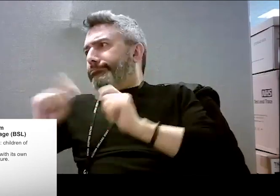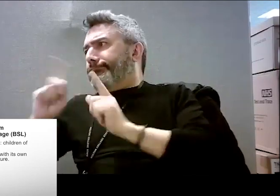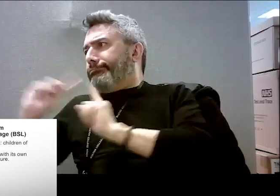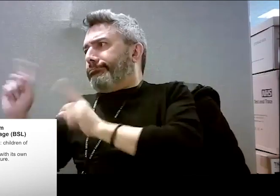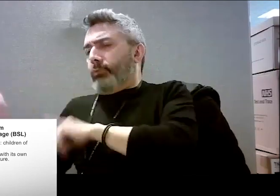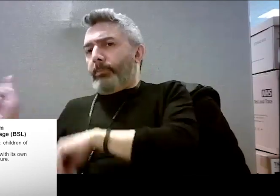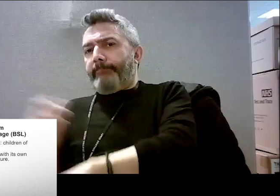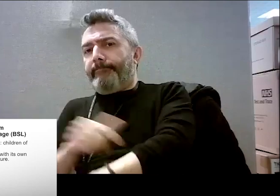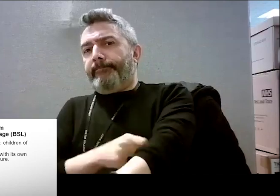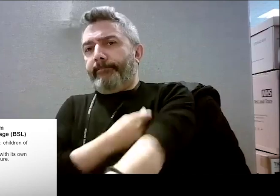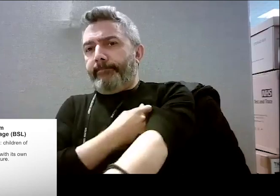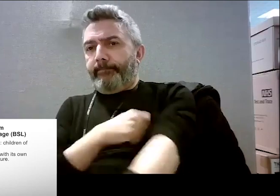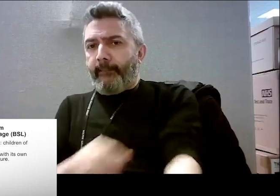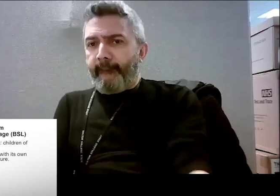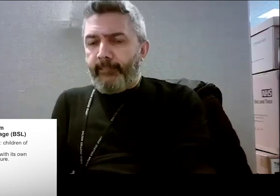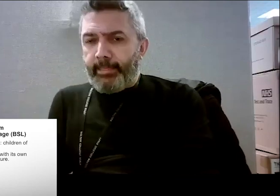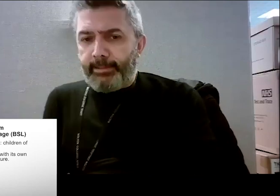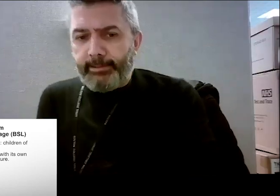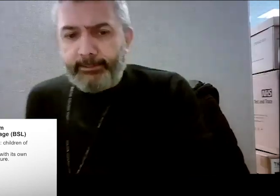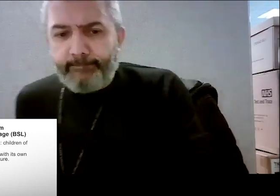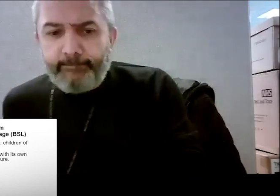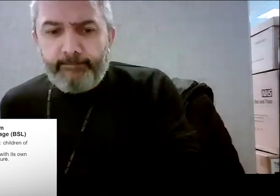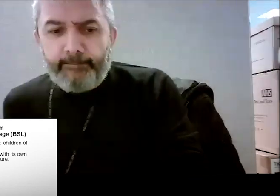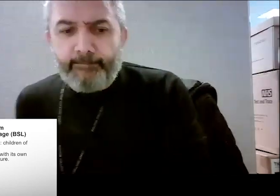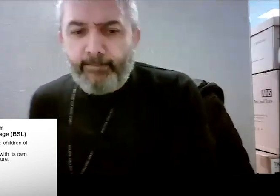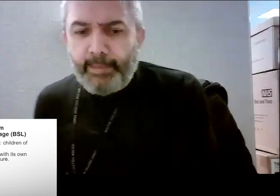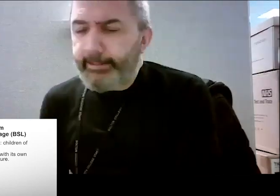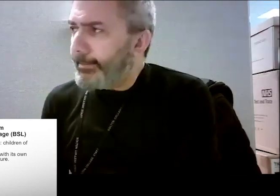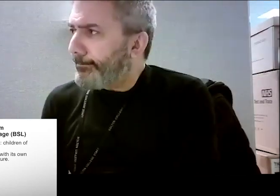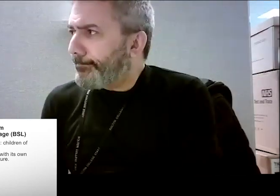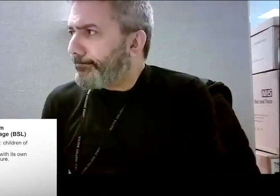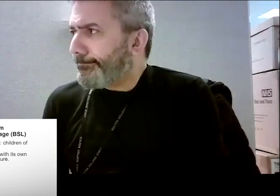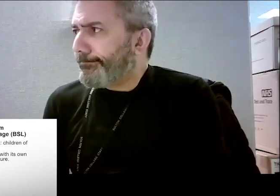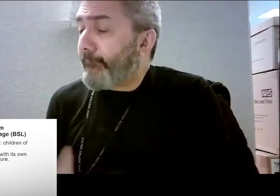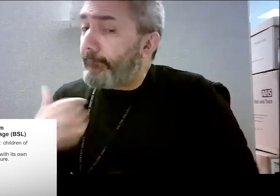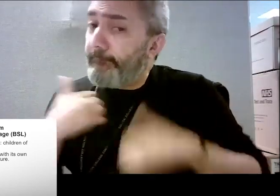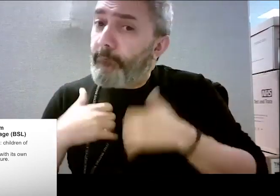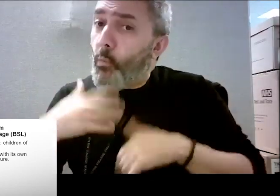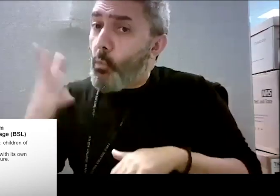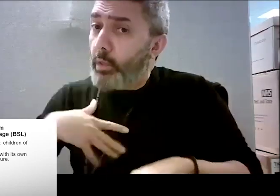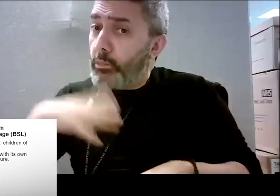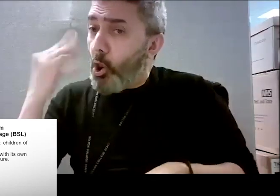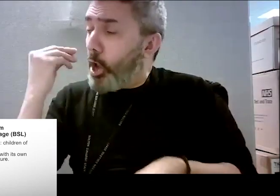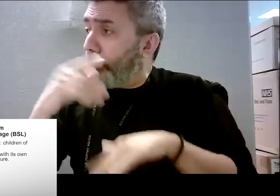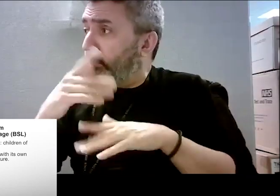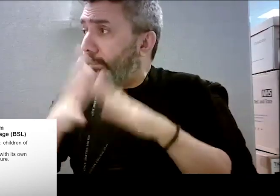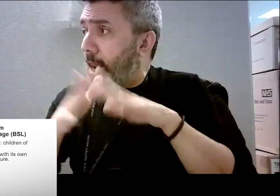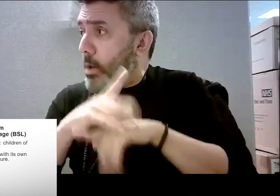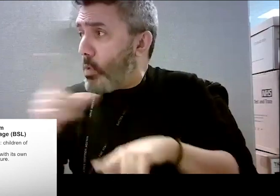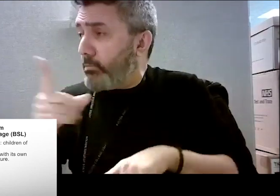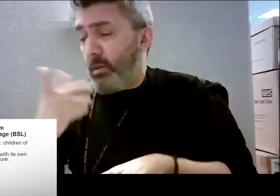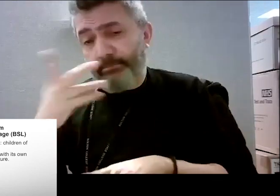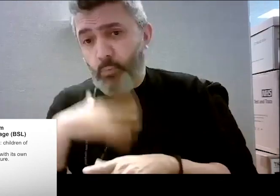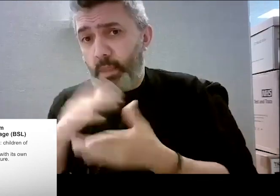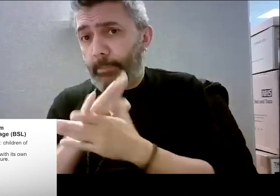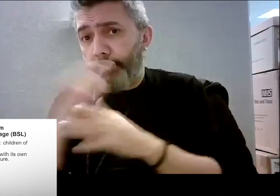some of the signs will be the same, the lip pattern will be different, but then they might change depending on